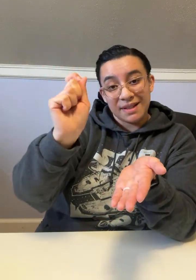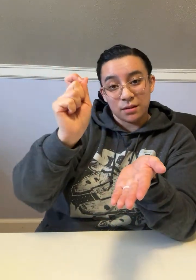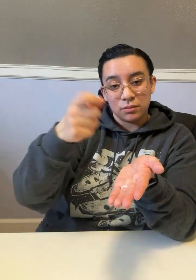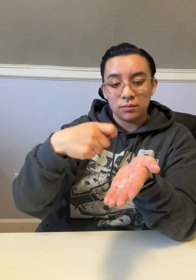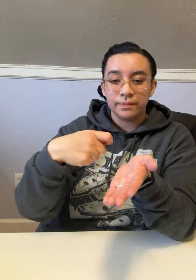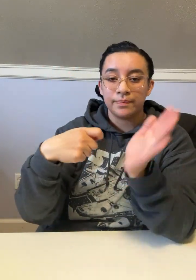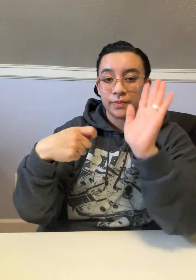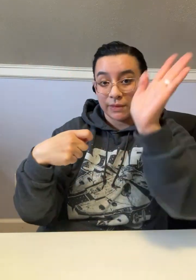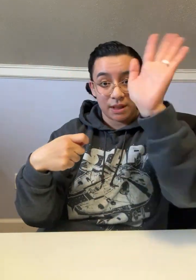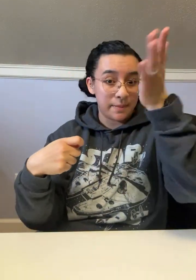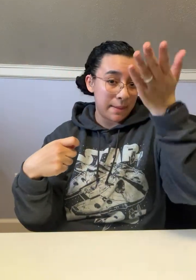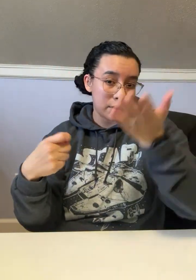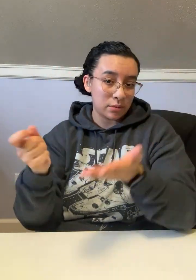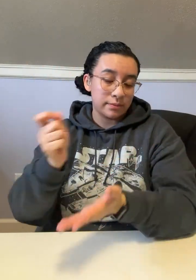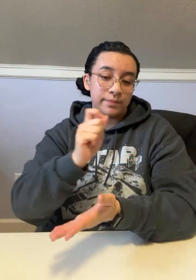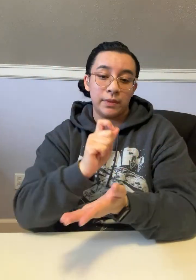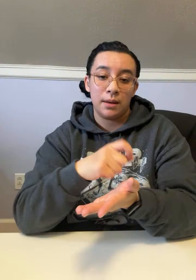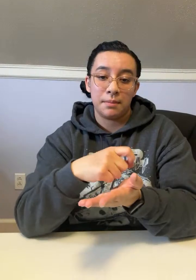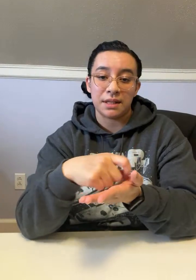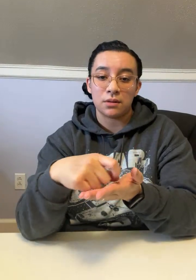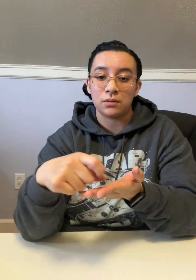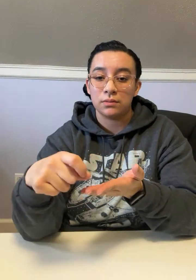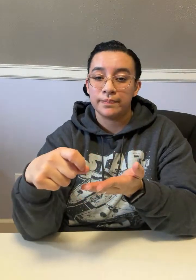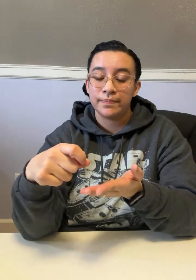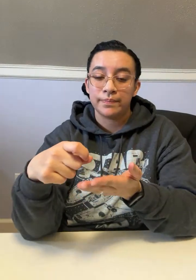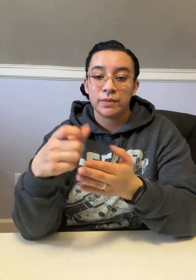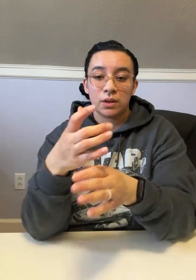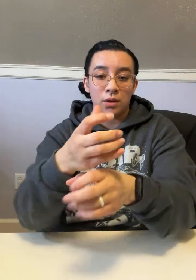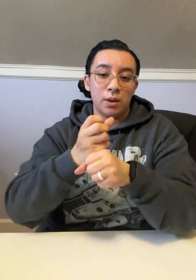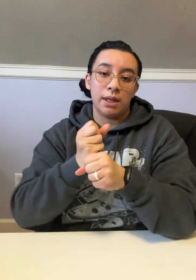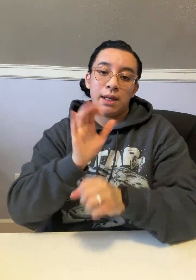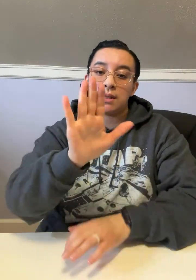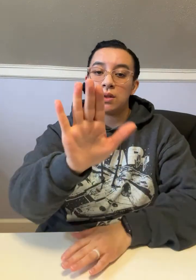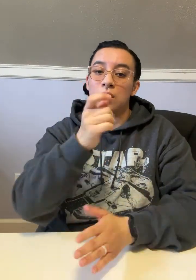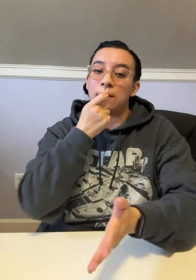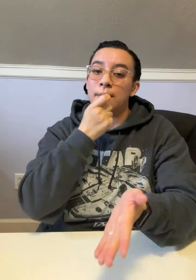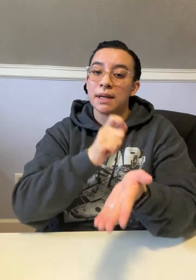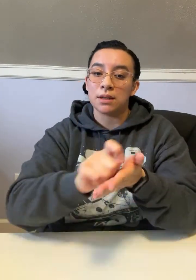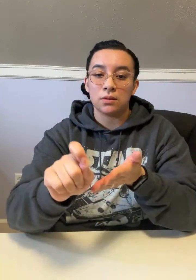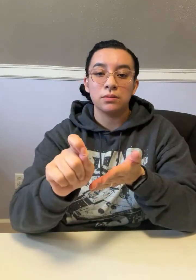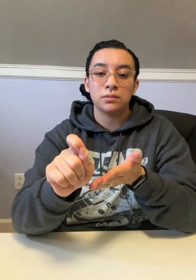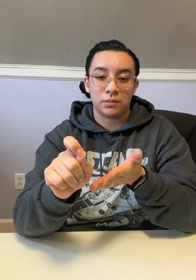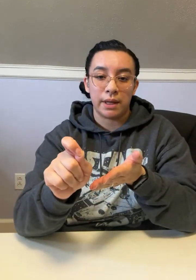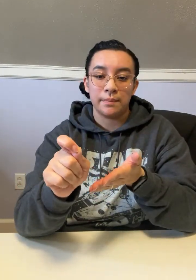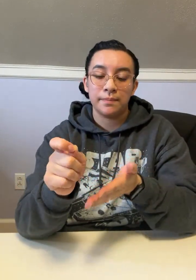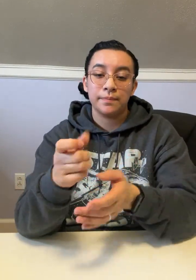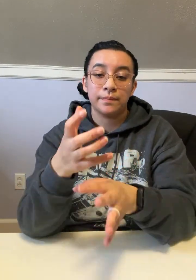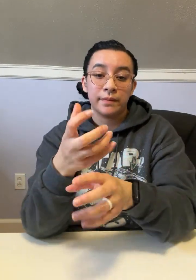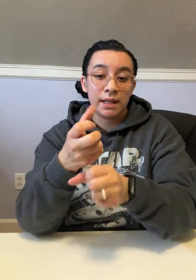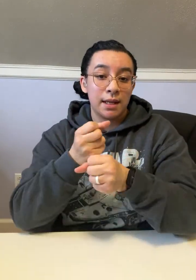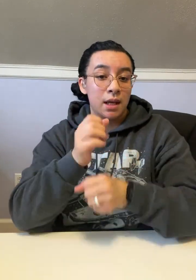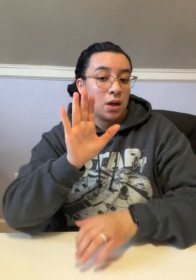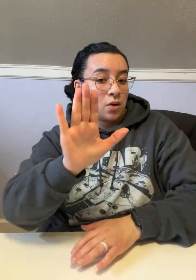pencil. This is the paper. Pencil. Get your pencil. Okay?